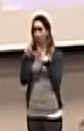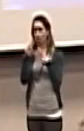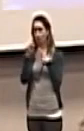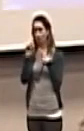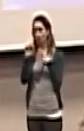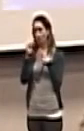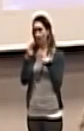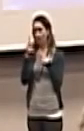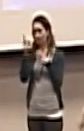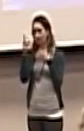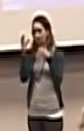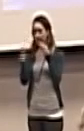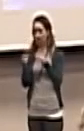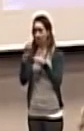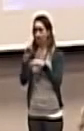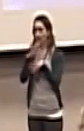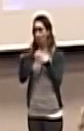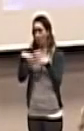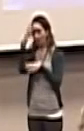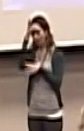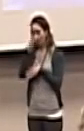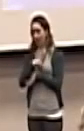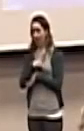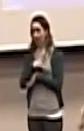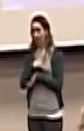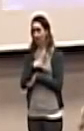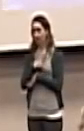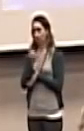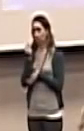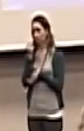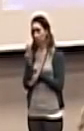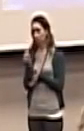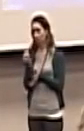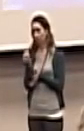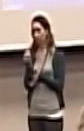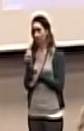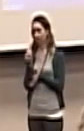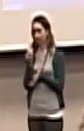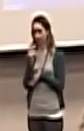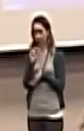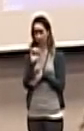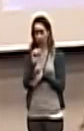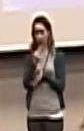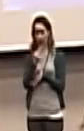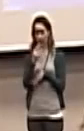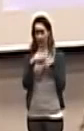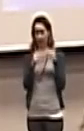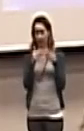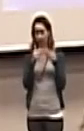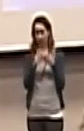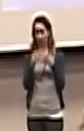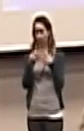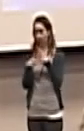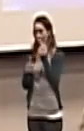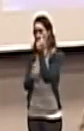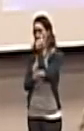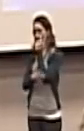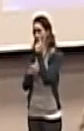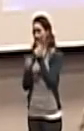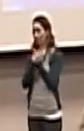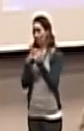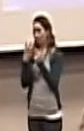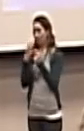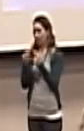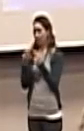was the judge of all mankind, and so he chose to build a boat. To Abraham, he was the Lord of